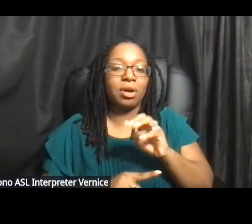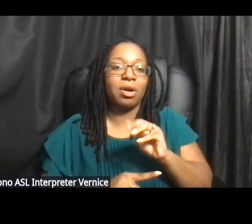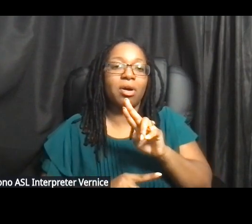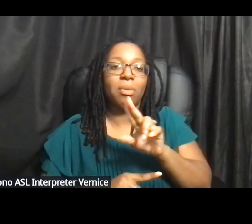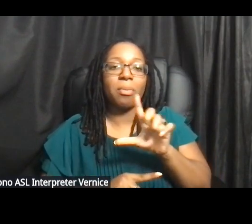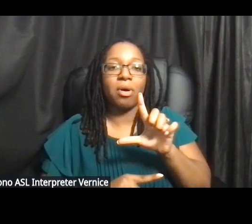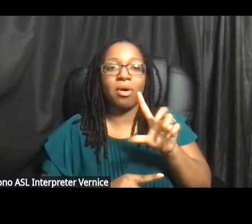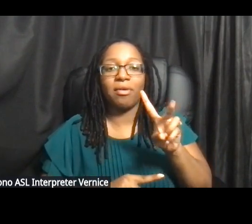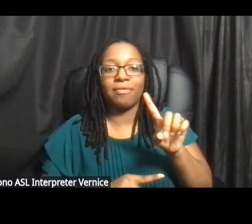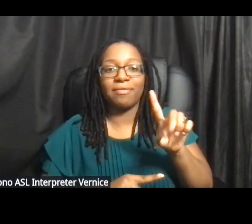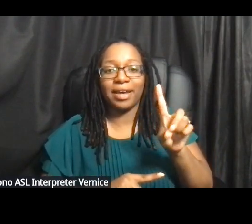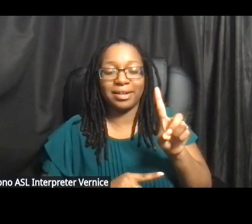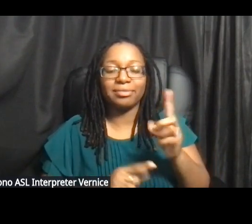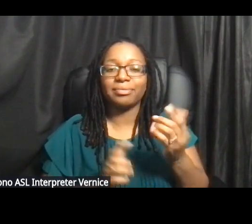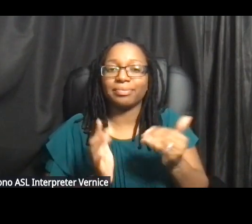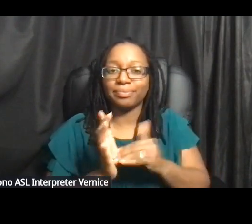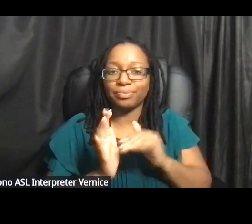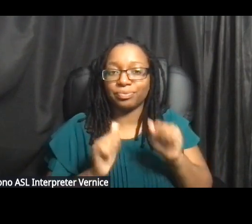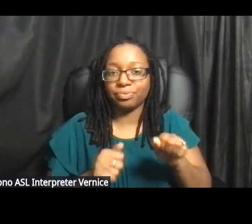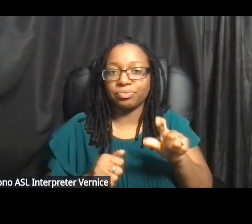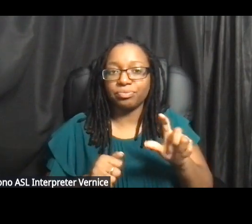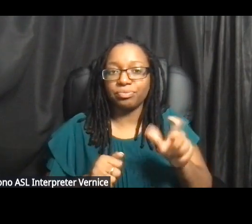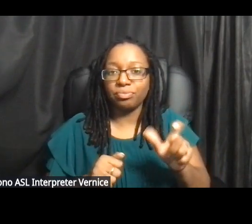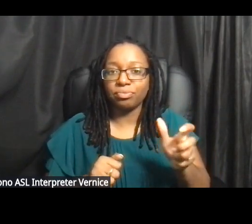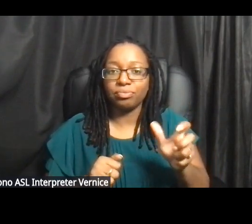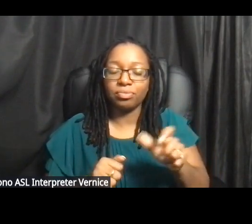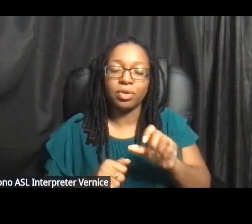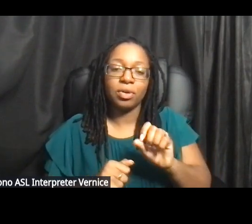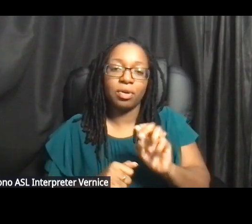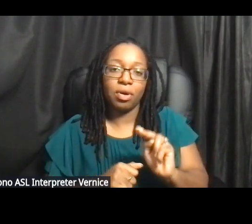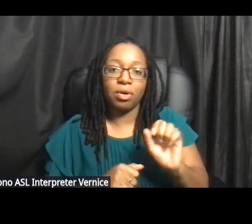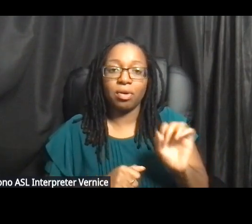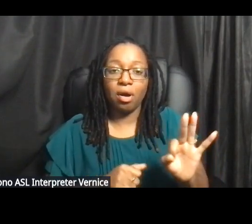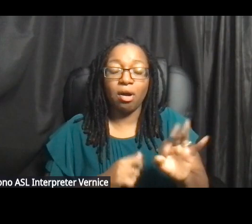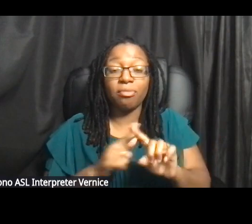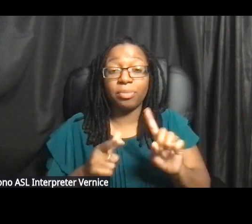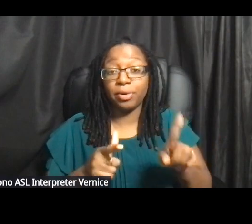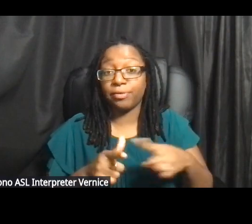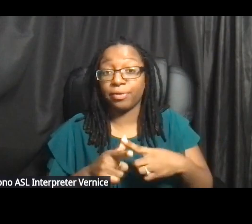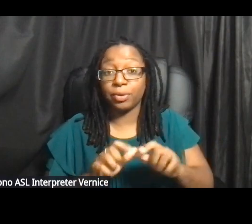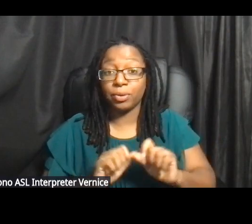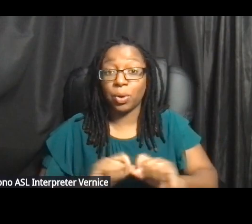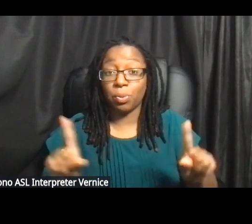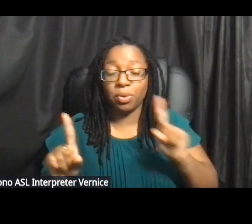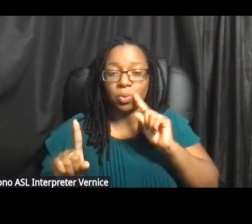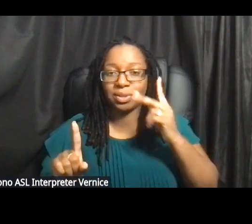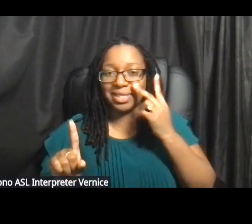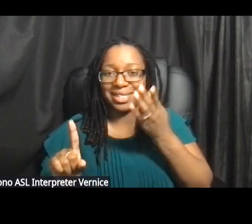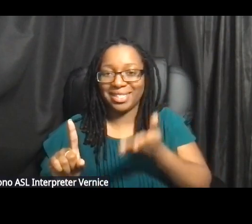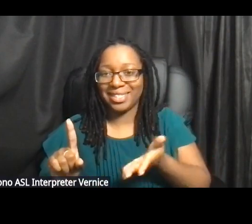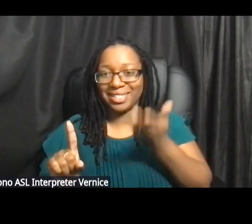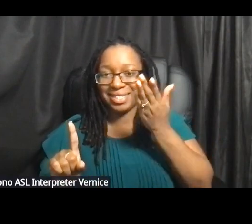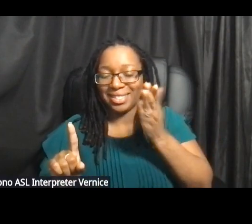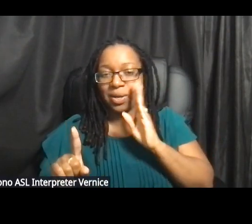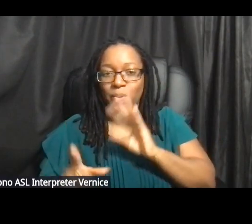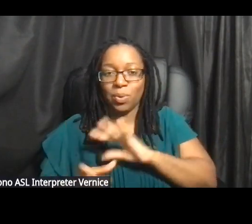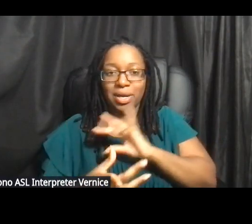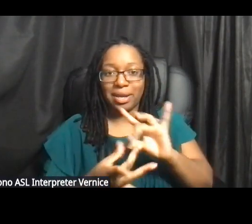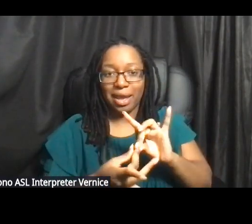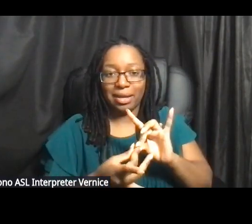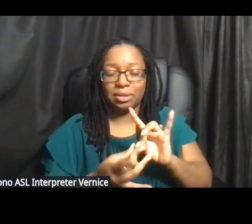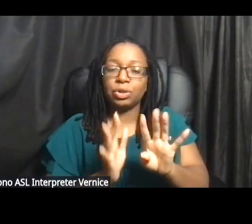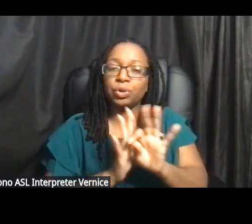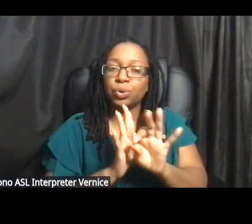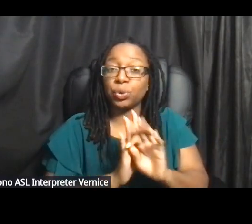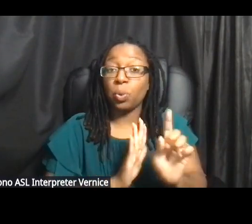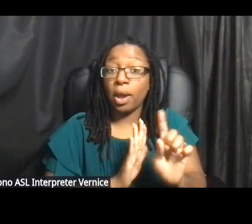the features on and off, but really you're going to see this first window when you open it and you're going to say, connect. You can choose where to connect to, or you can let it